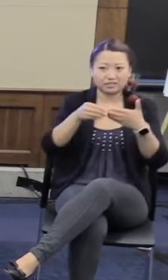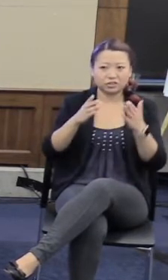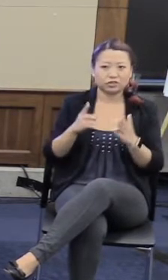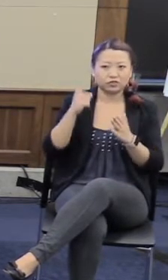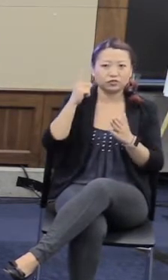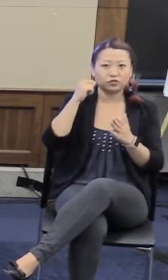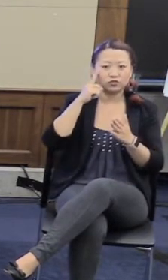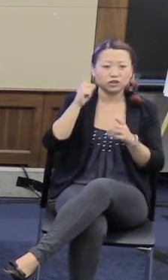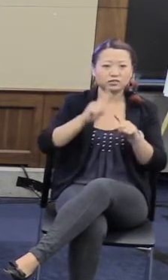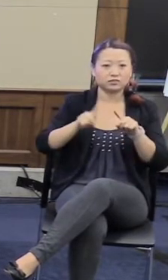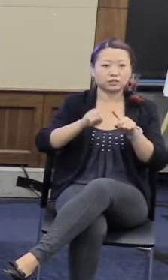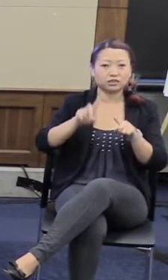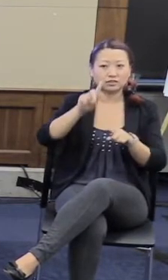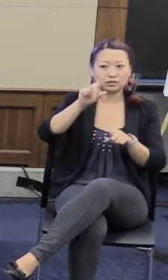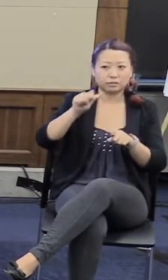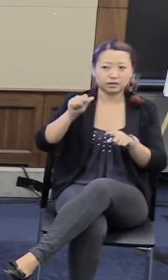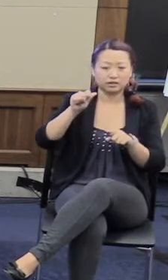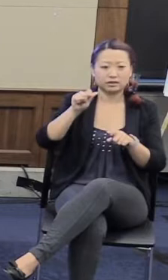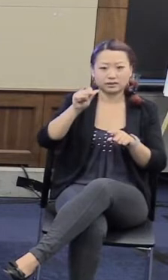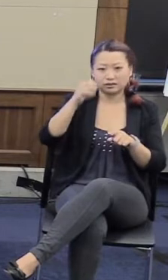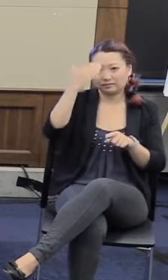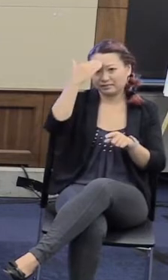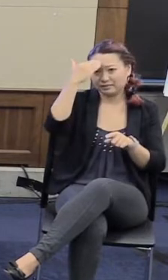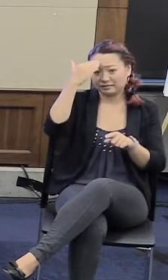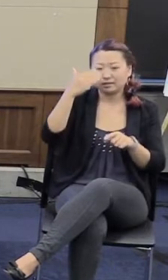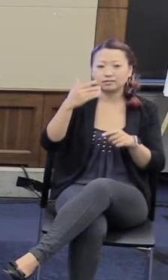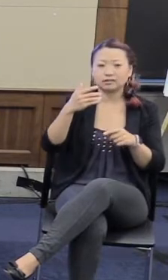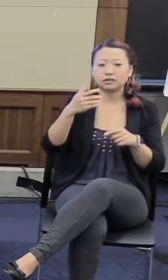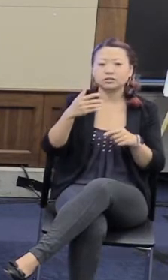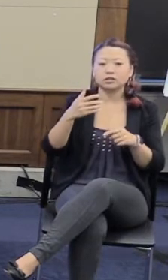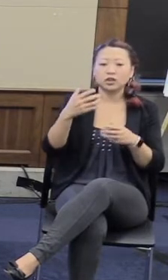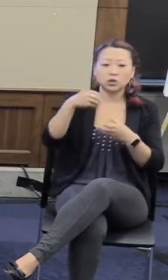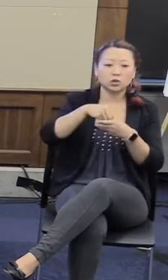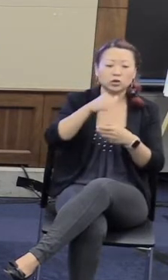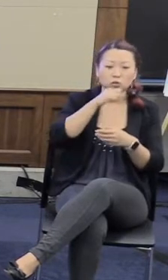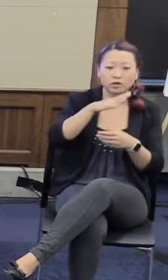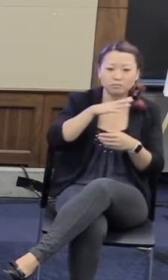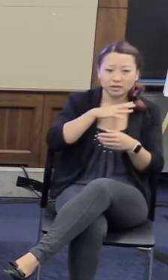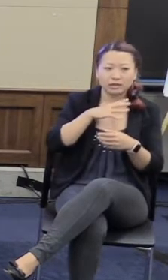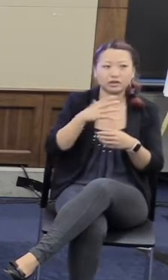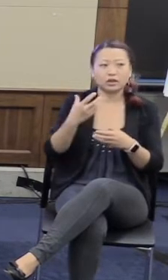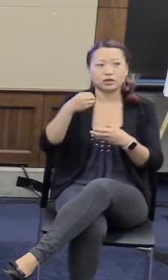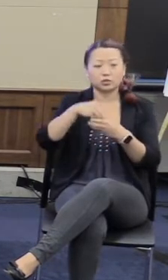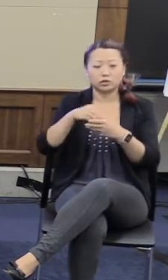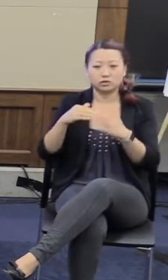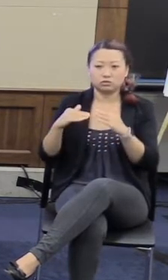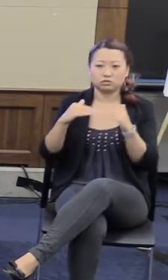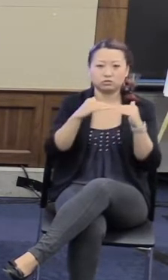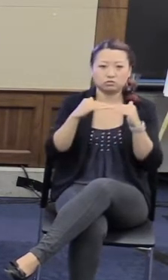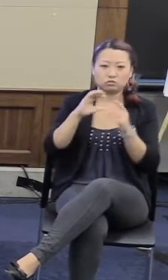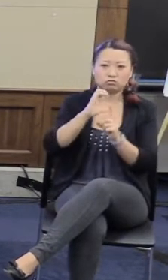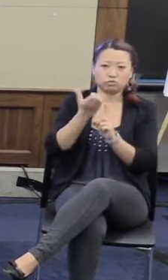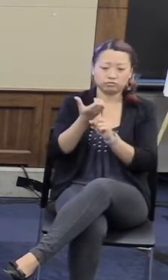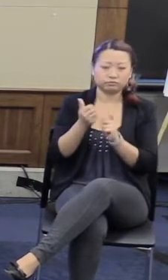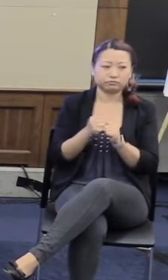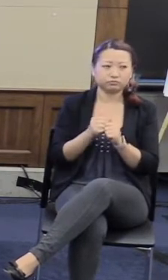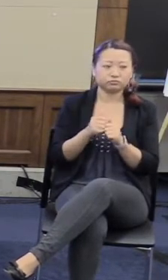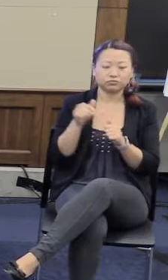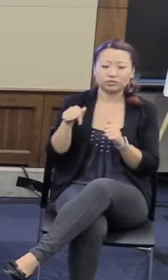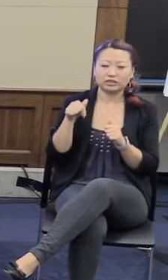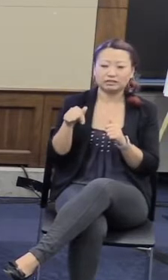disability insights, which advocates for a winning and inclusive culture. This innovative